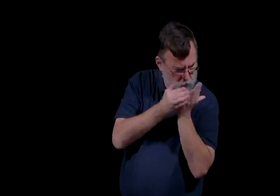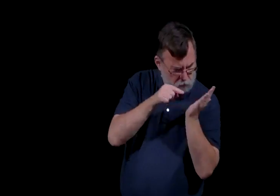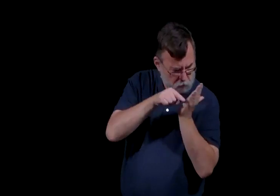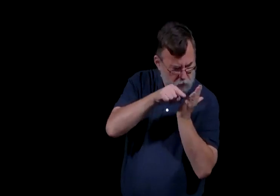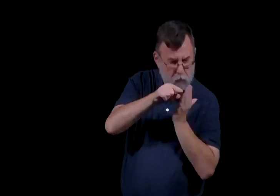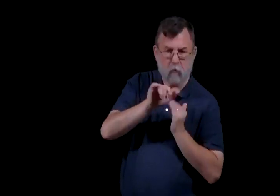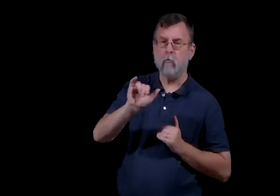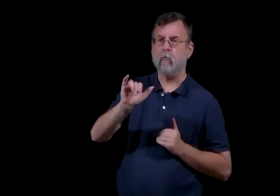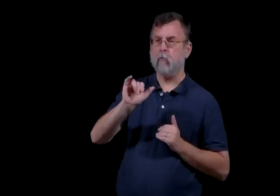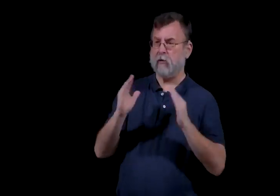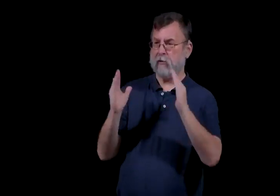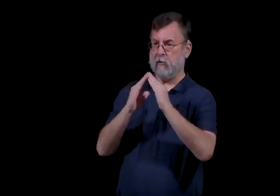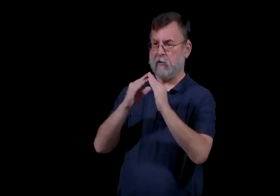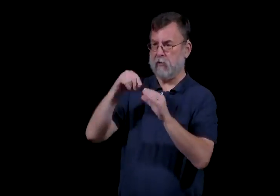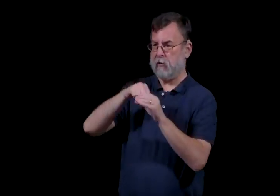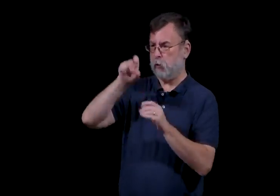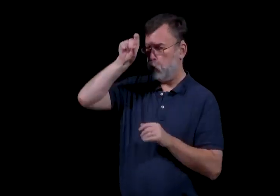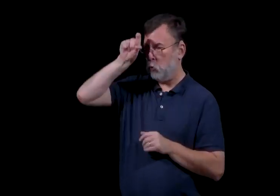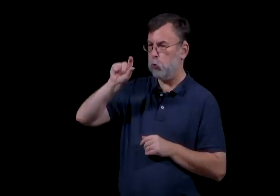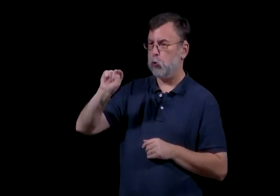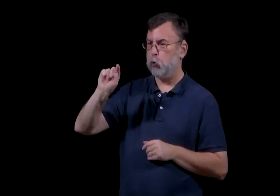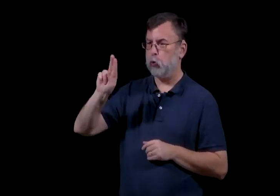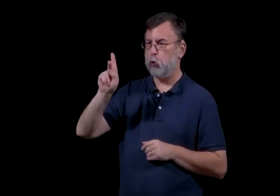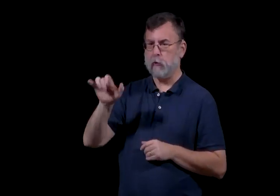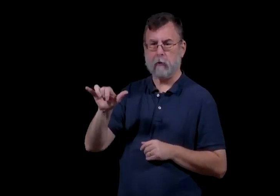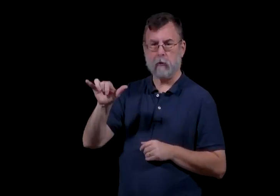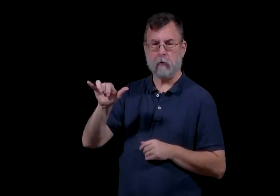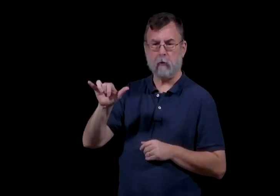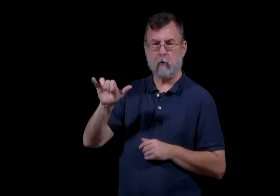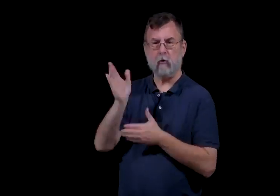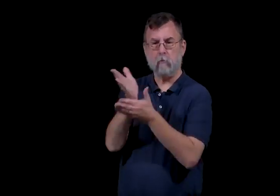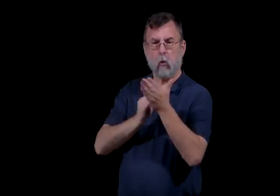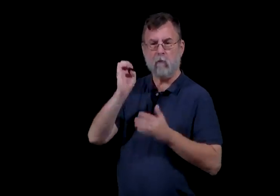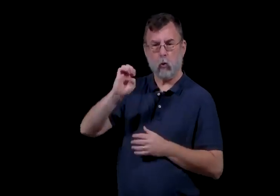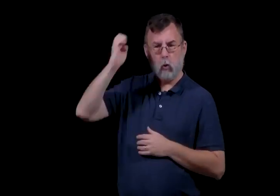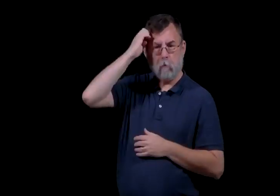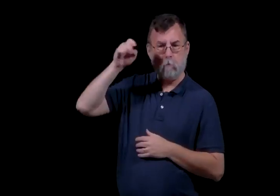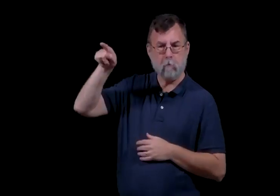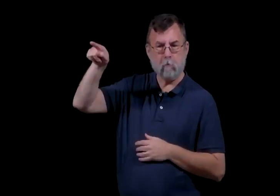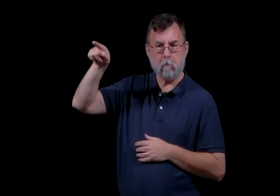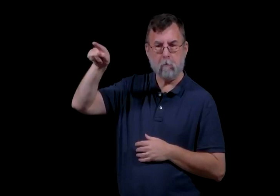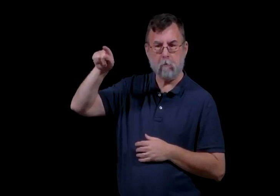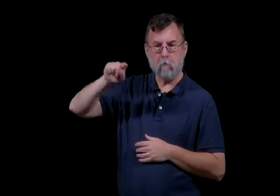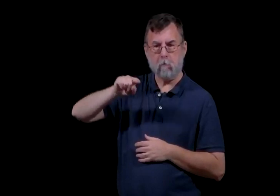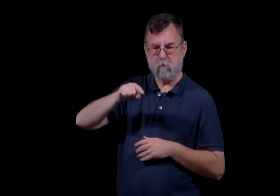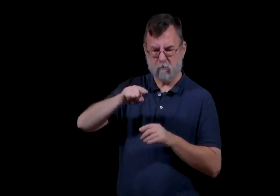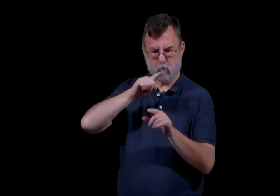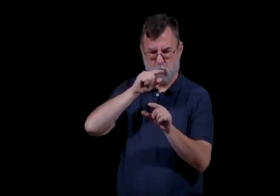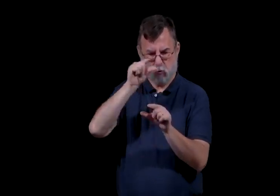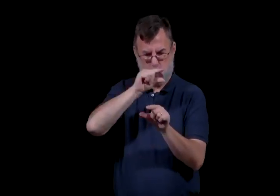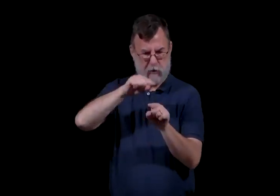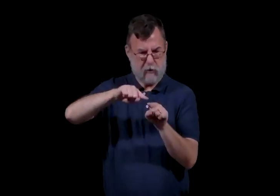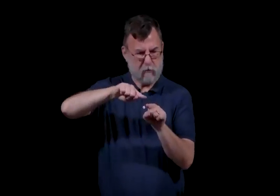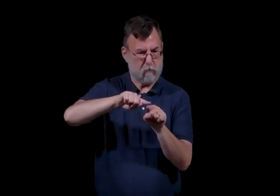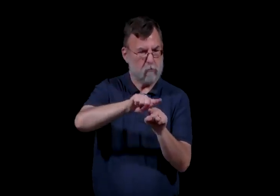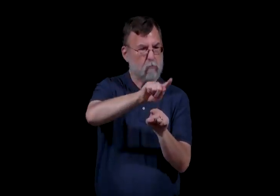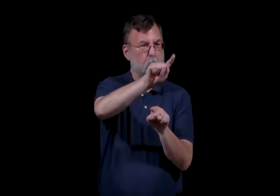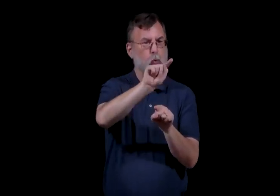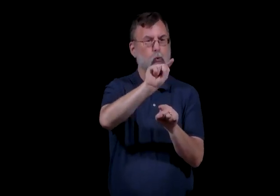I did some research on that and found out that's a city in Egypt, in Turkey.